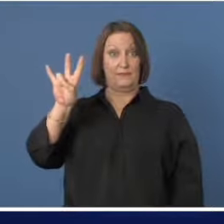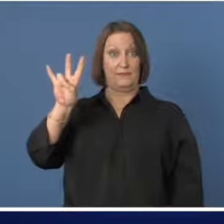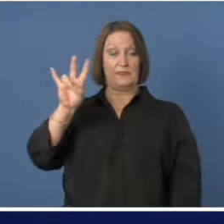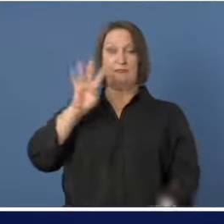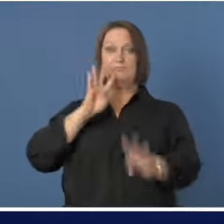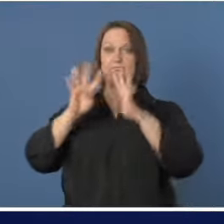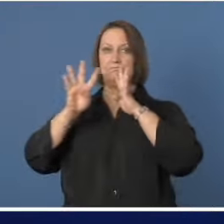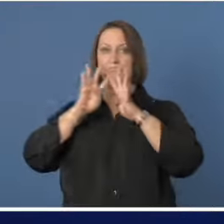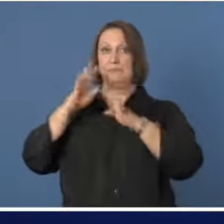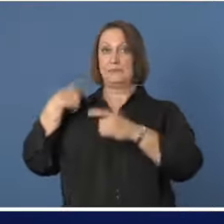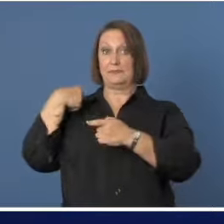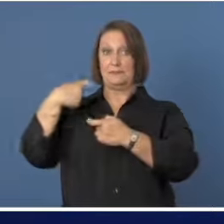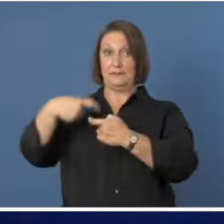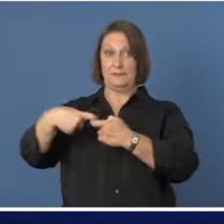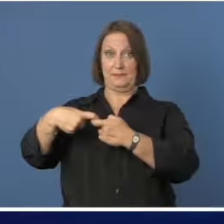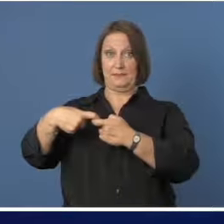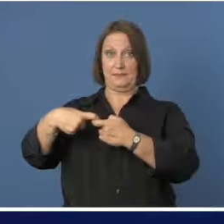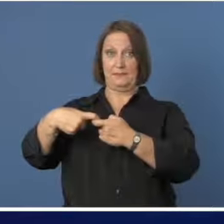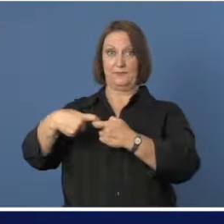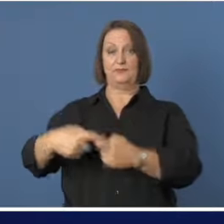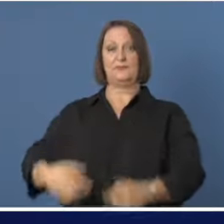888-246-2857 for Spanish,